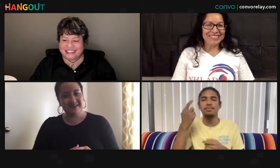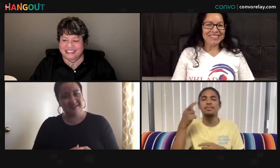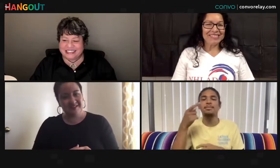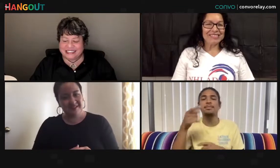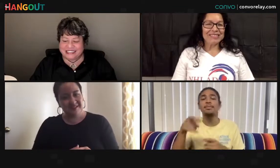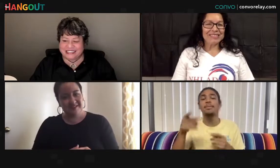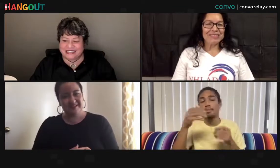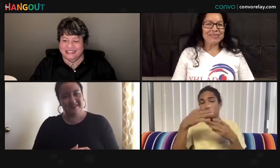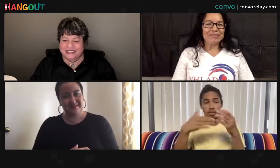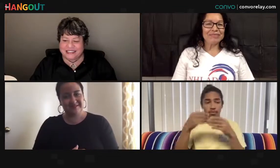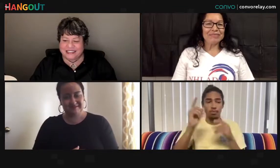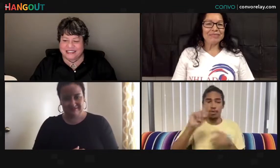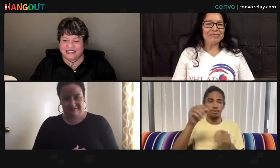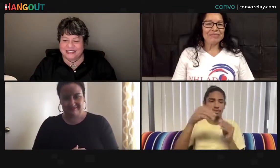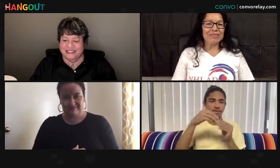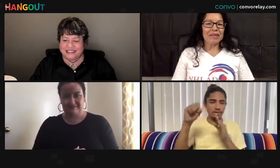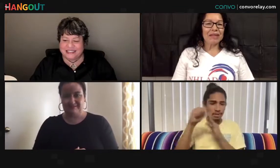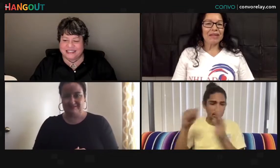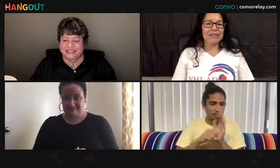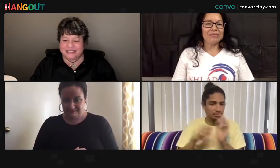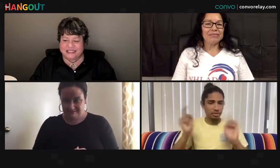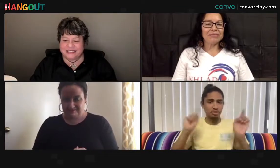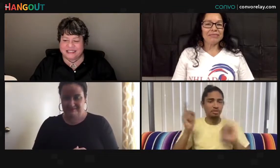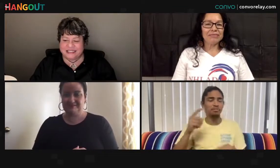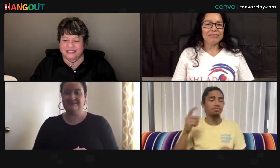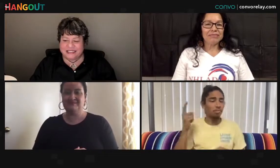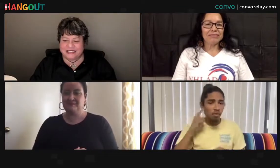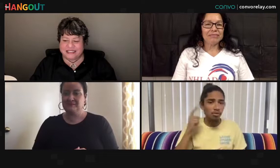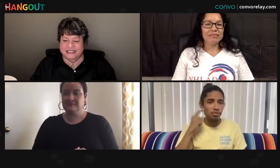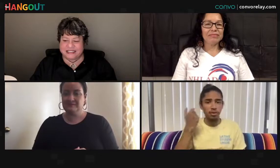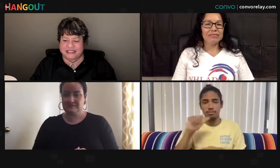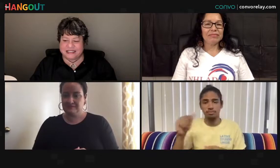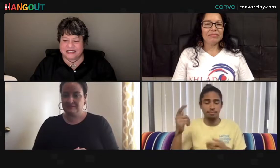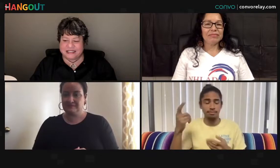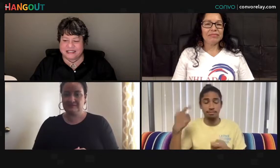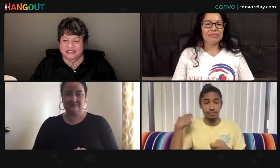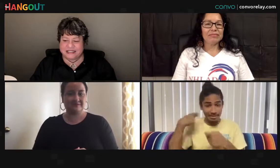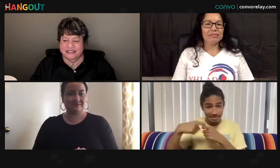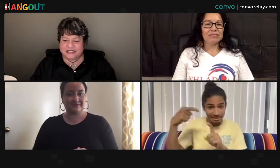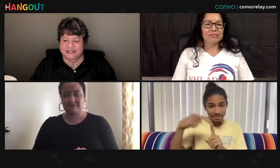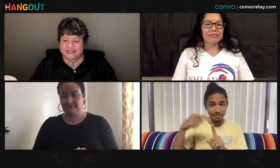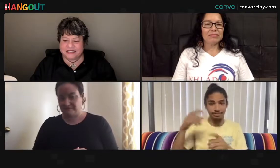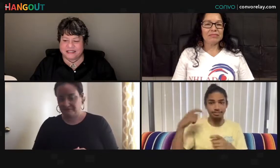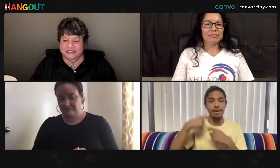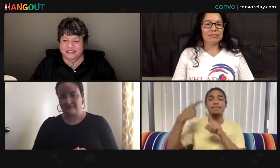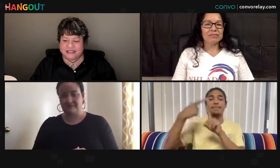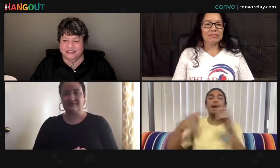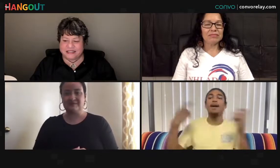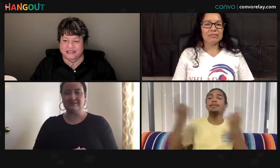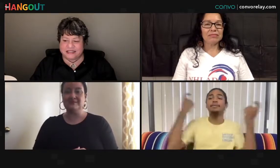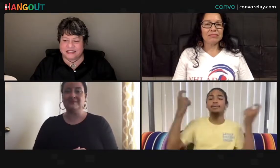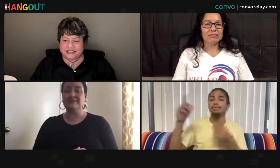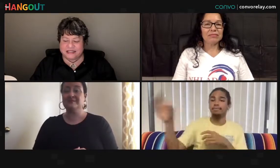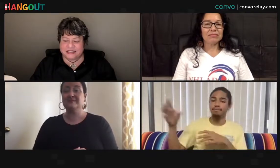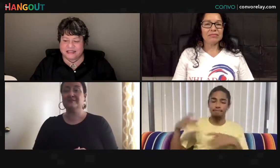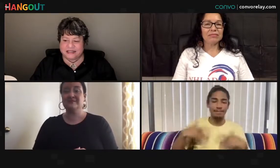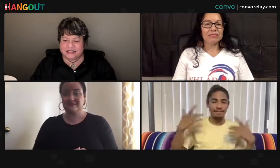So here, just the final comment here, and wherever you are in the United States, and if you hear of any